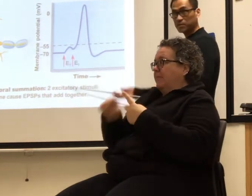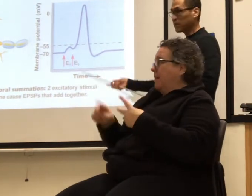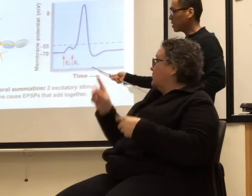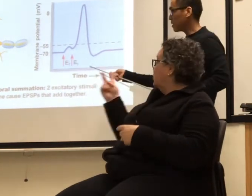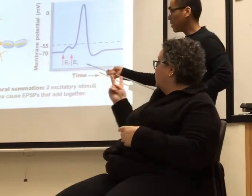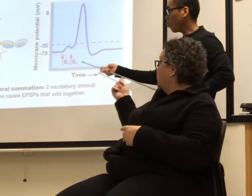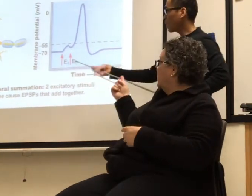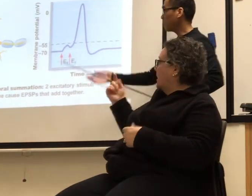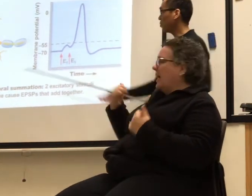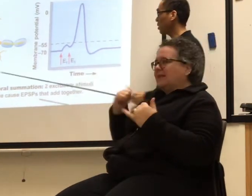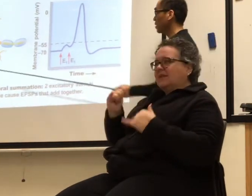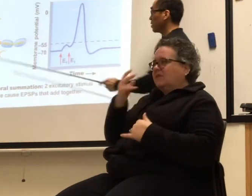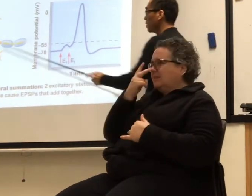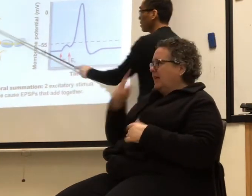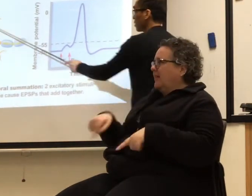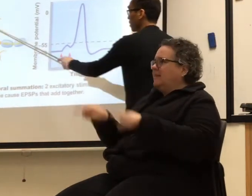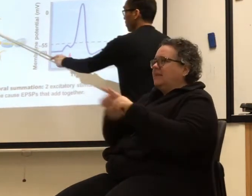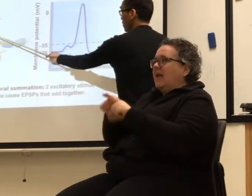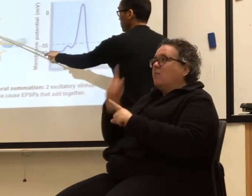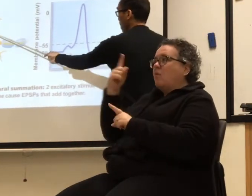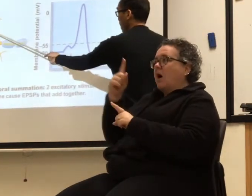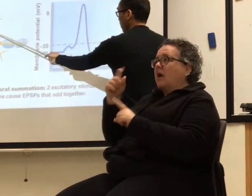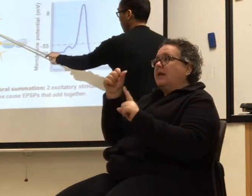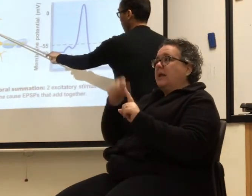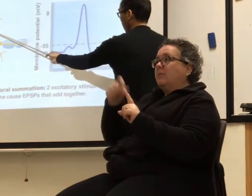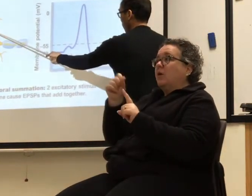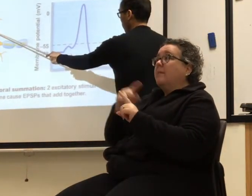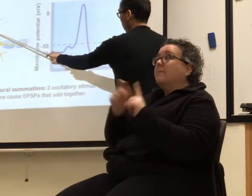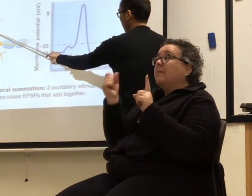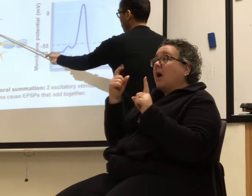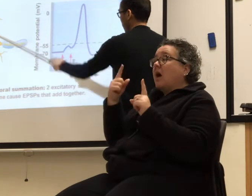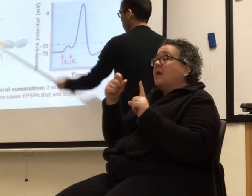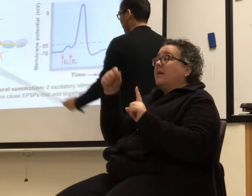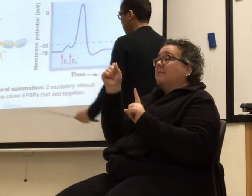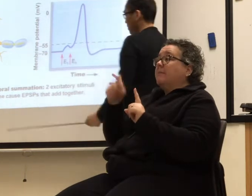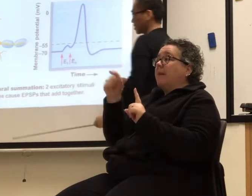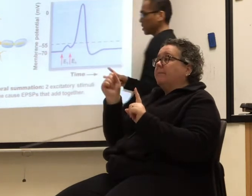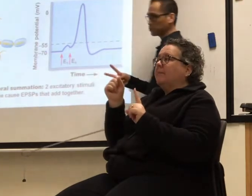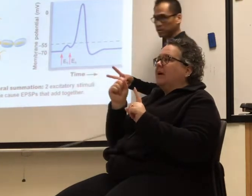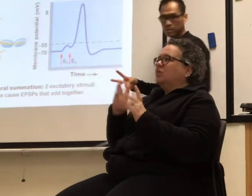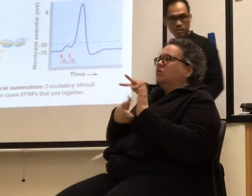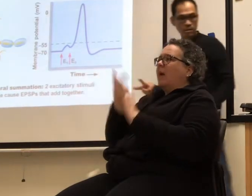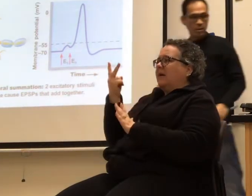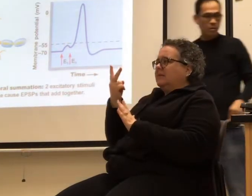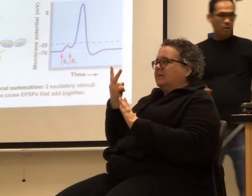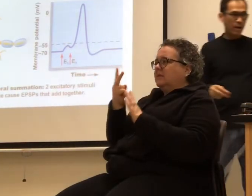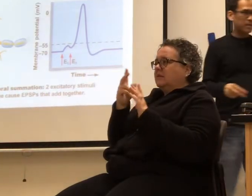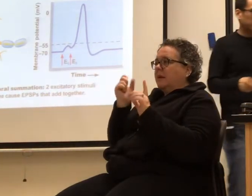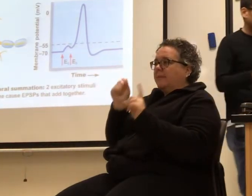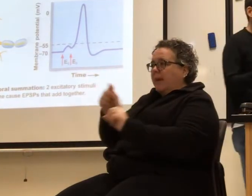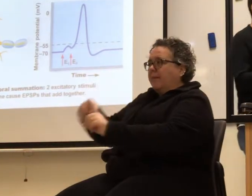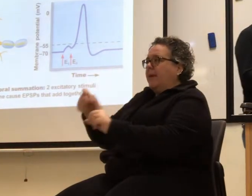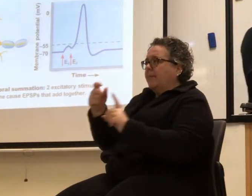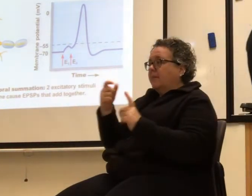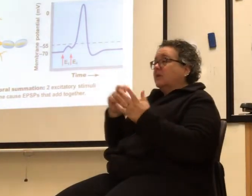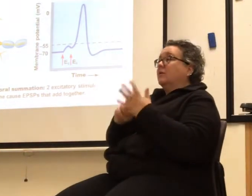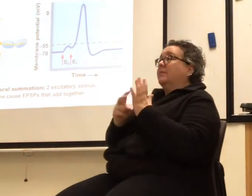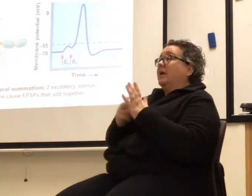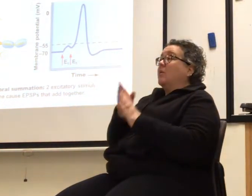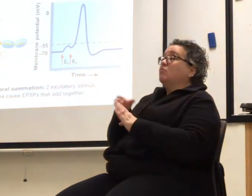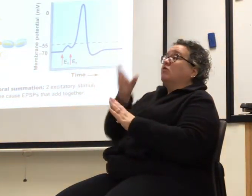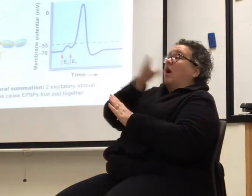I still see the same 1 input, but this time it fired twice in rapid succession, whereas the